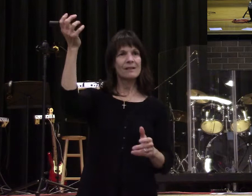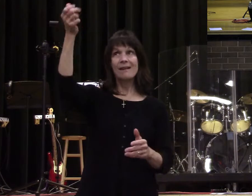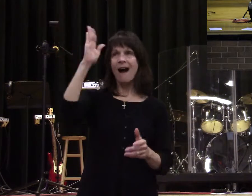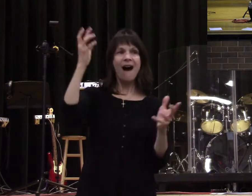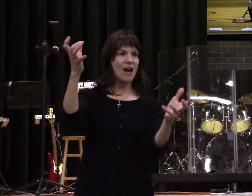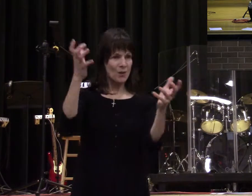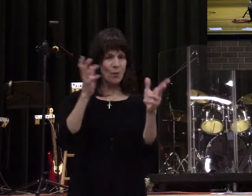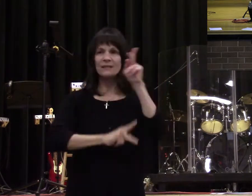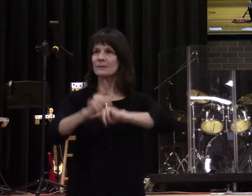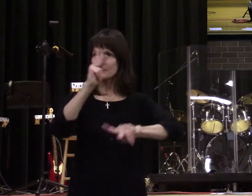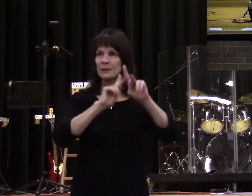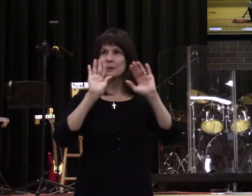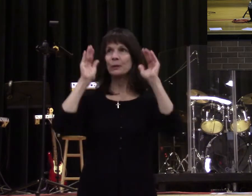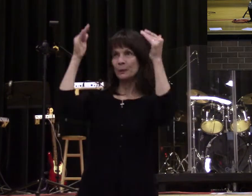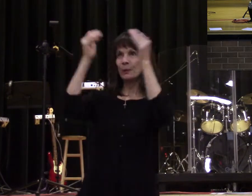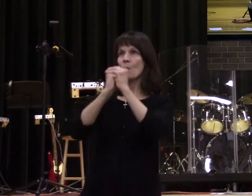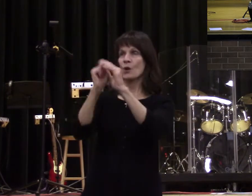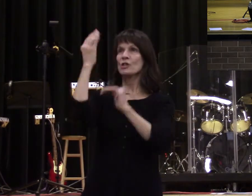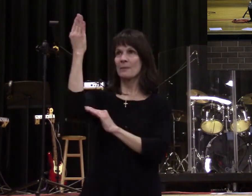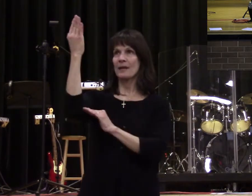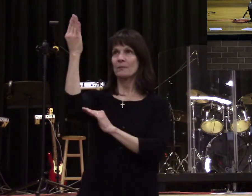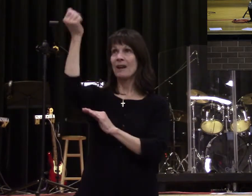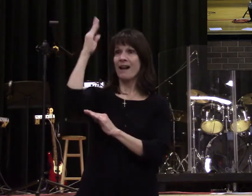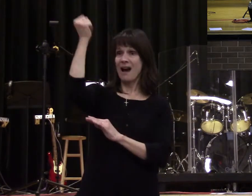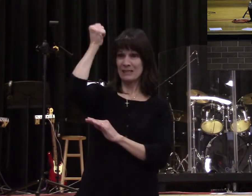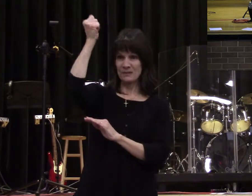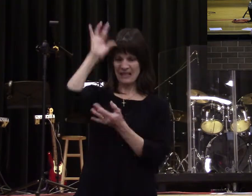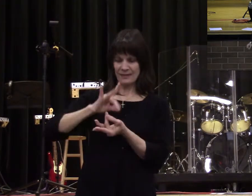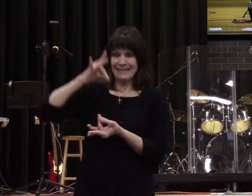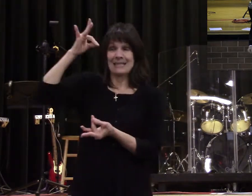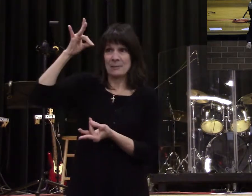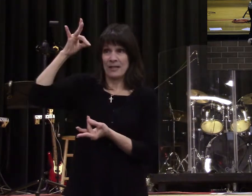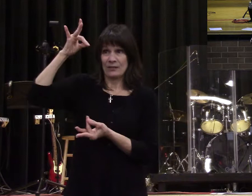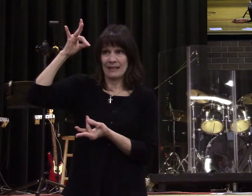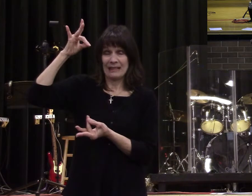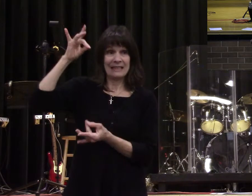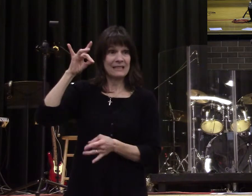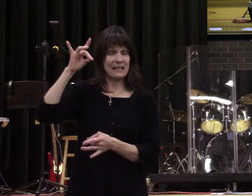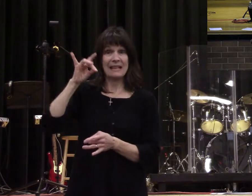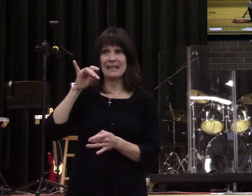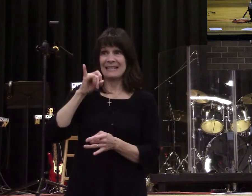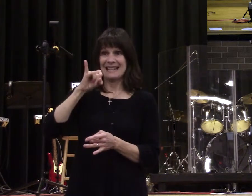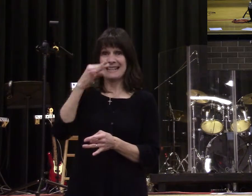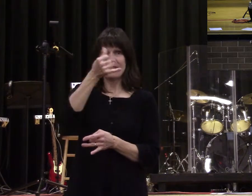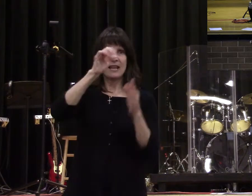goes on. He says, God is a spirit, and those who worship him must worship in spirit and in truth.